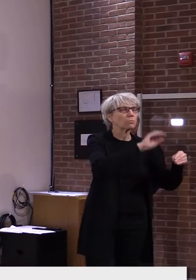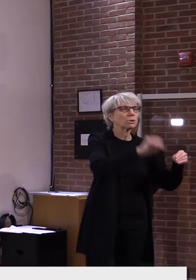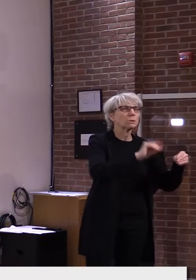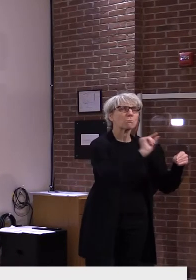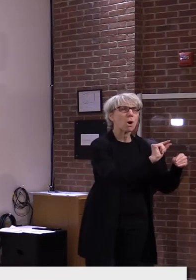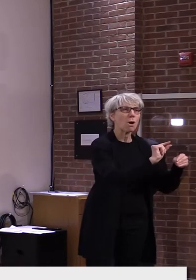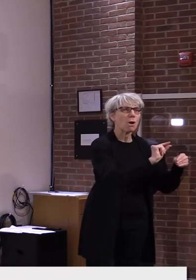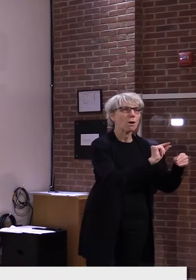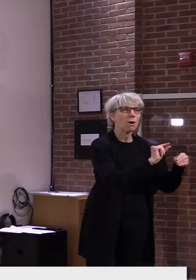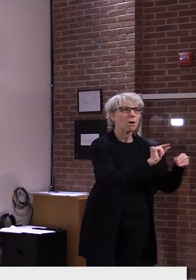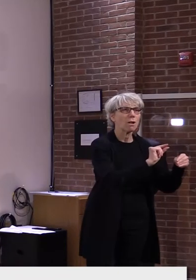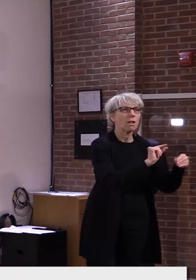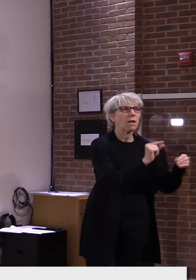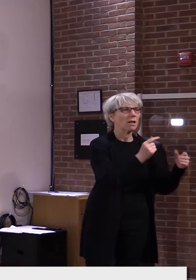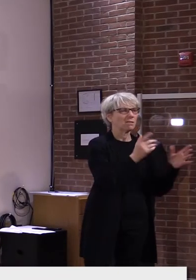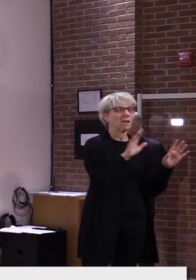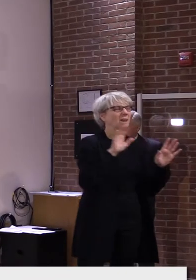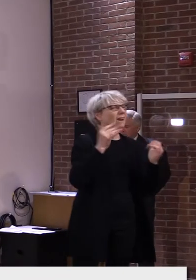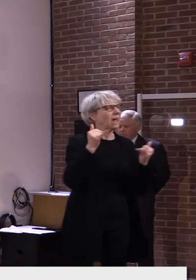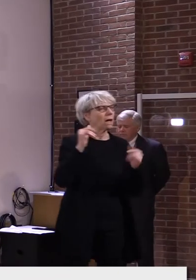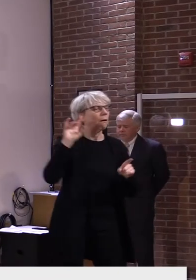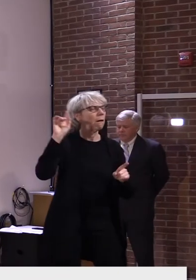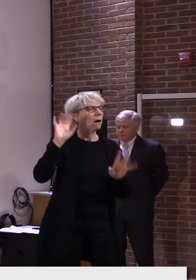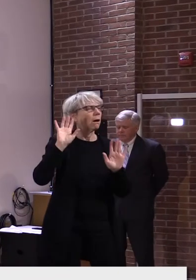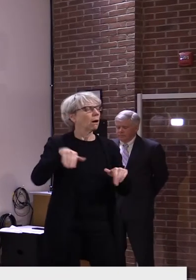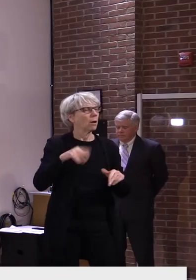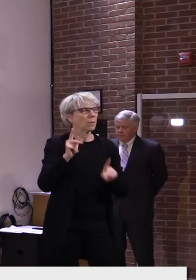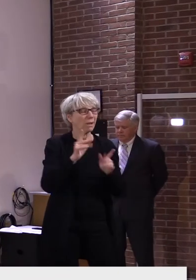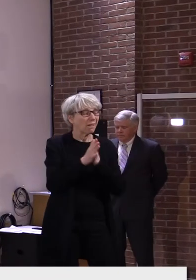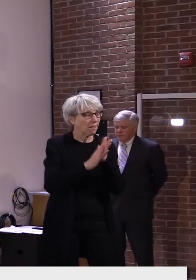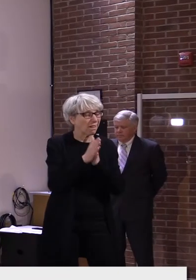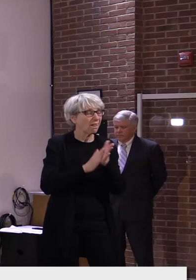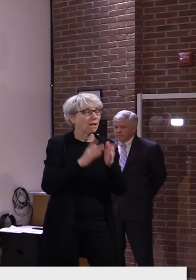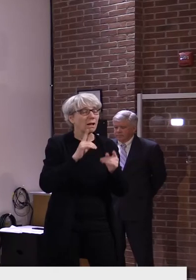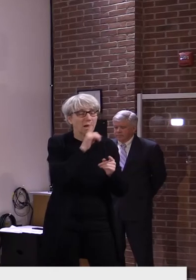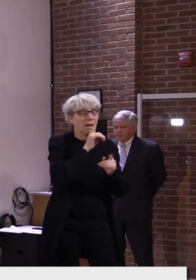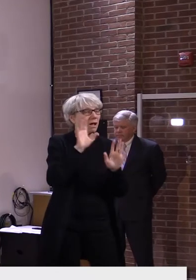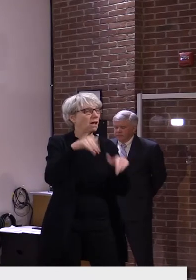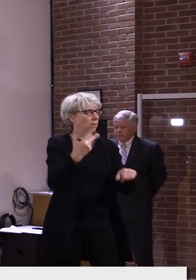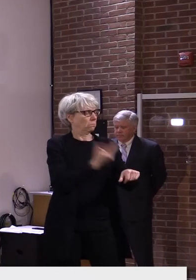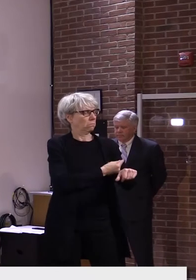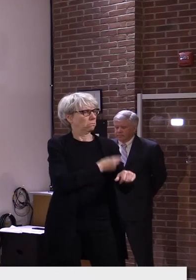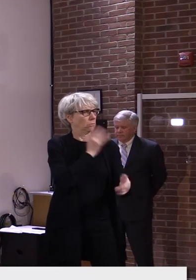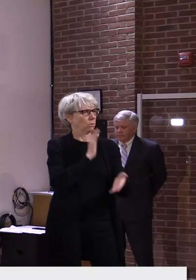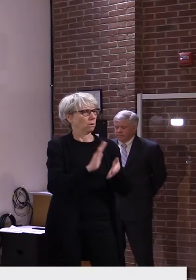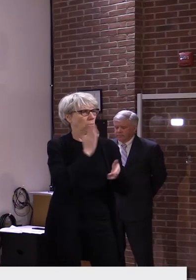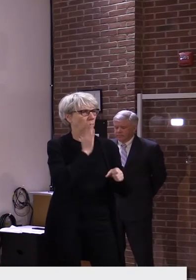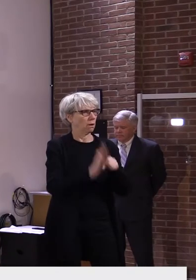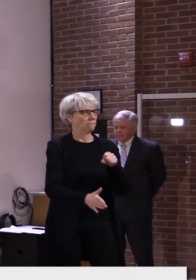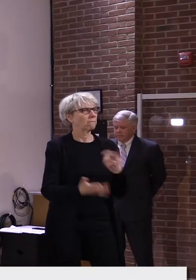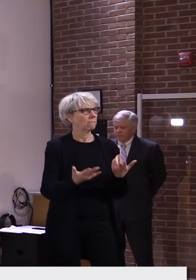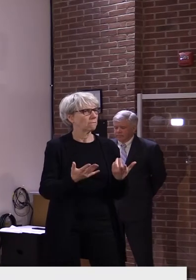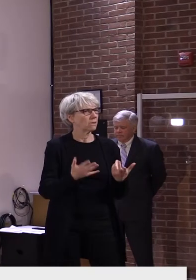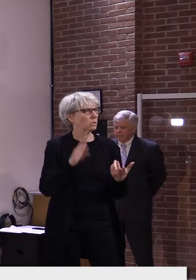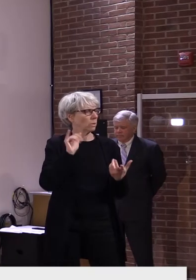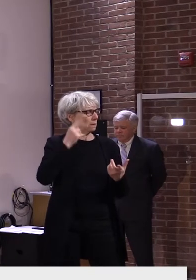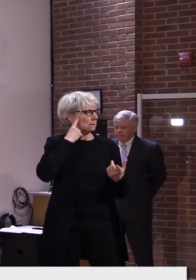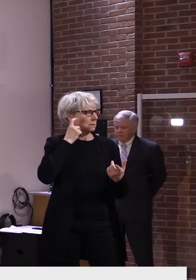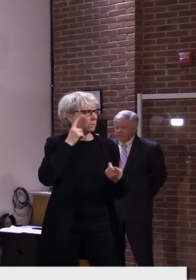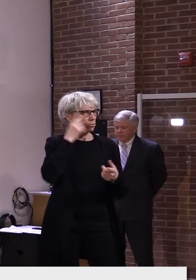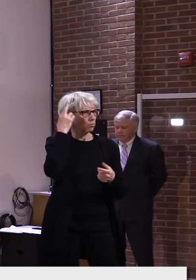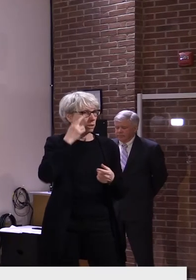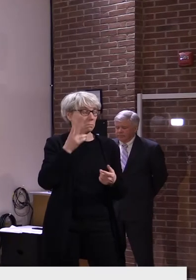you the complete answer on that, but those are my suspicions. But I suspect that number is going to